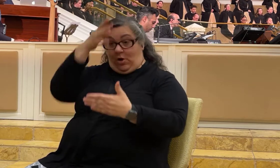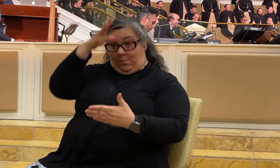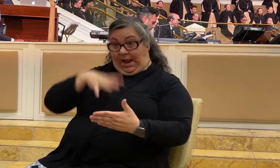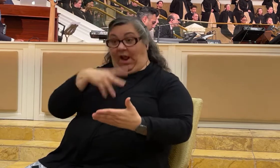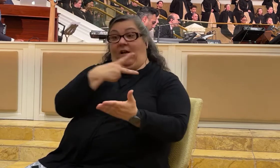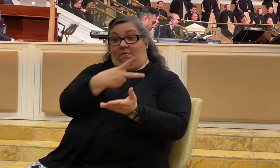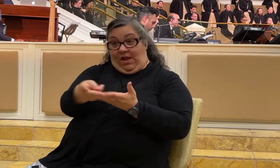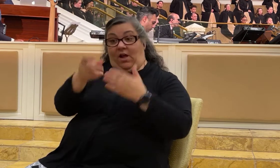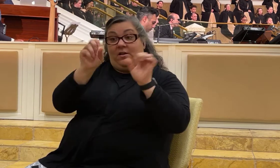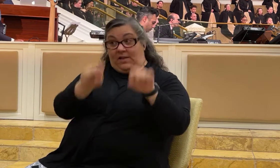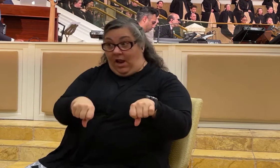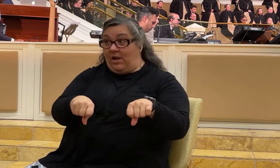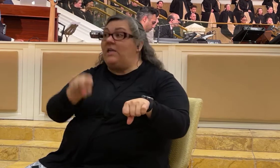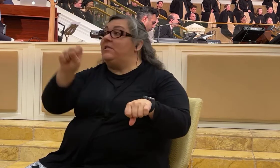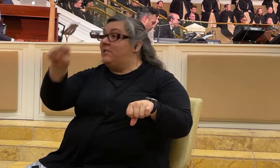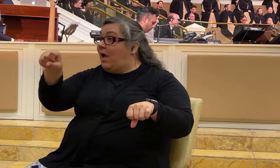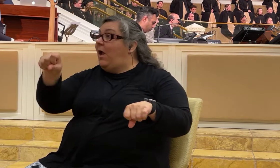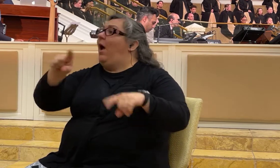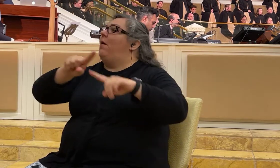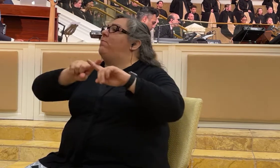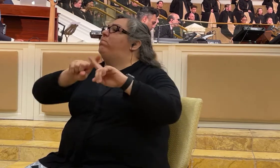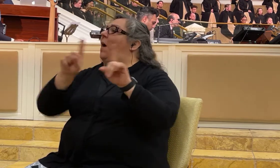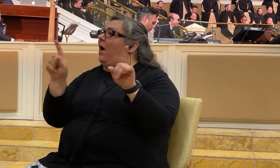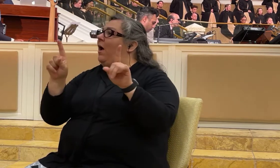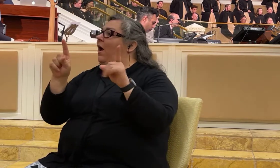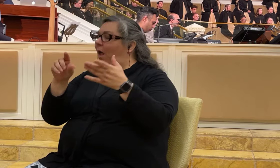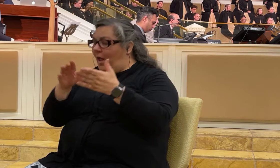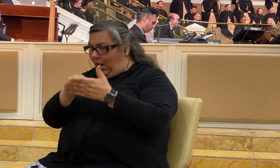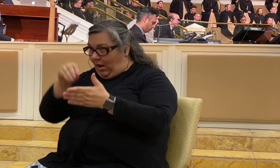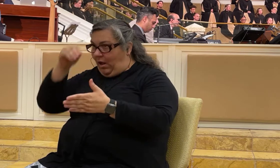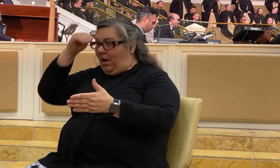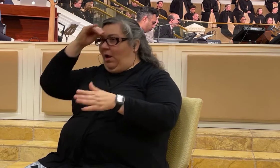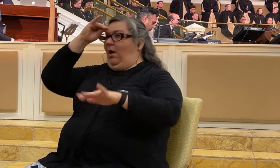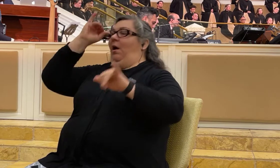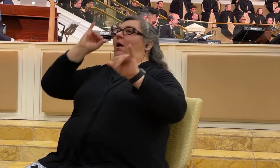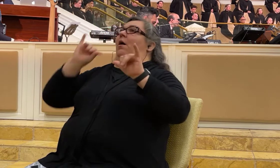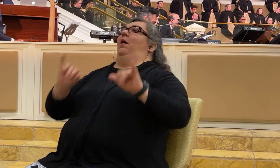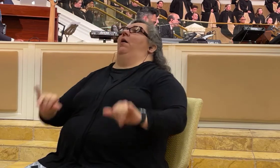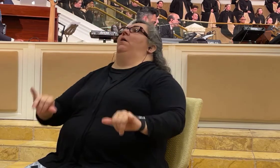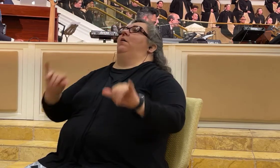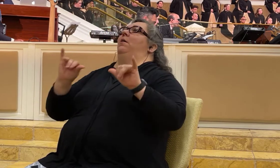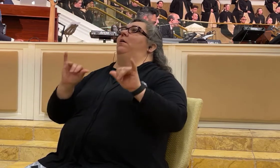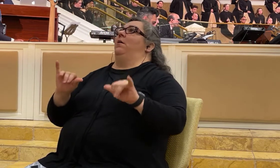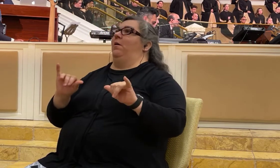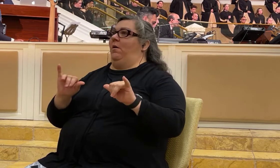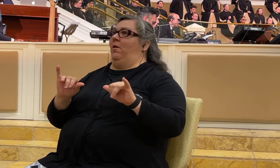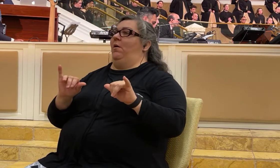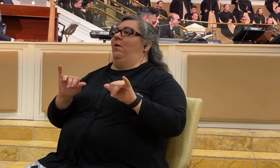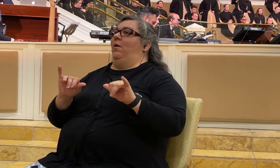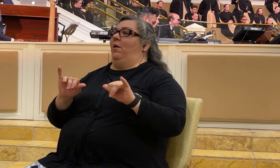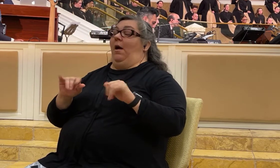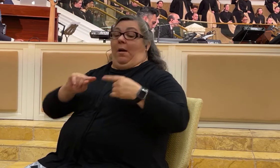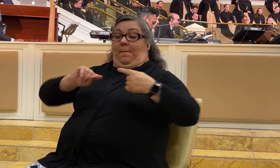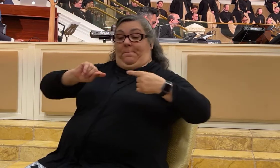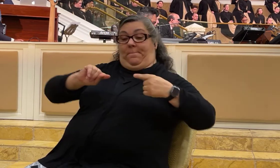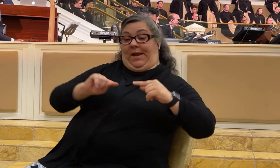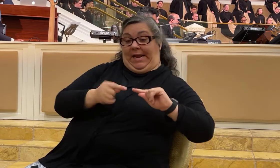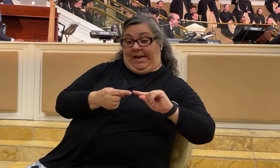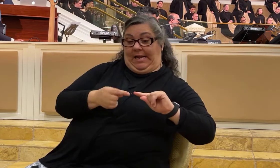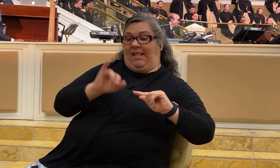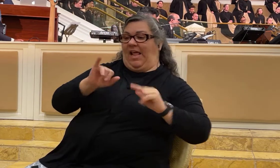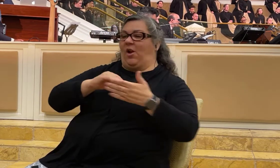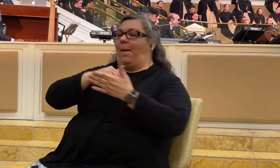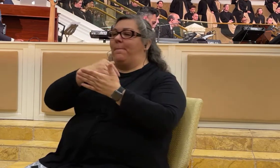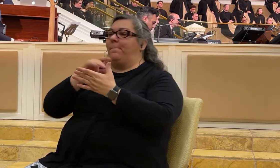his good virtues and not recognize that pain is part